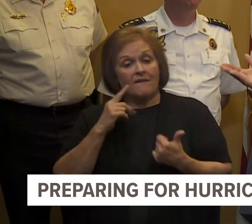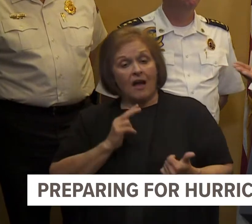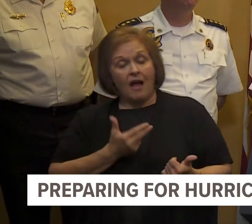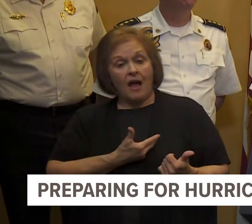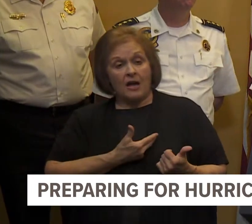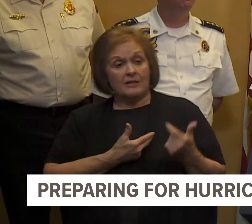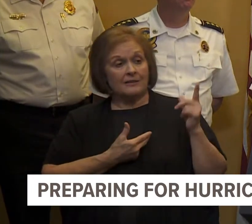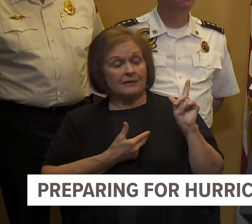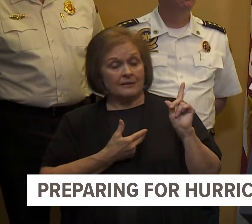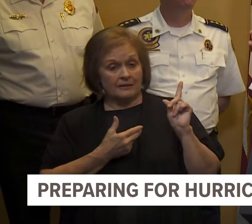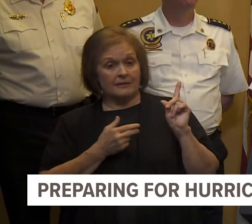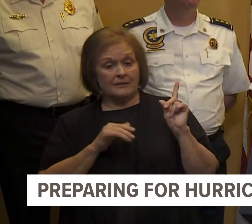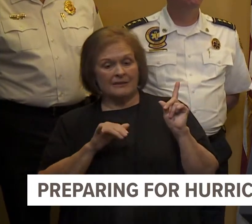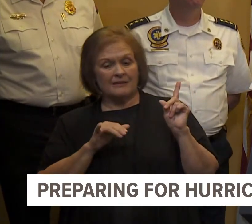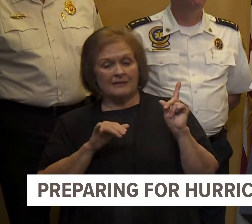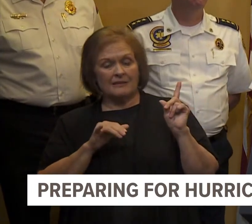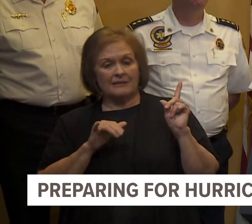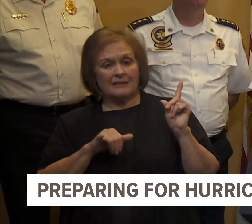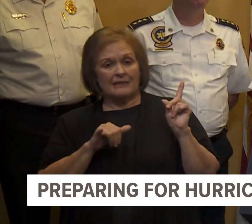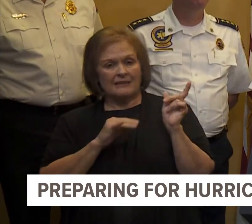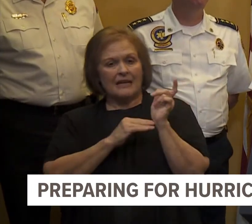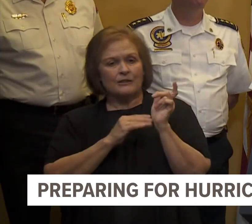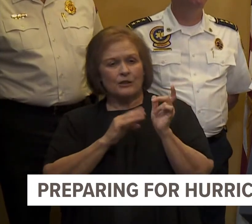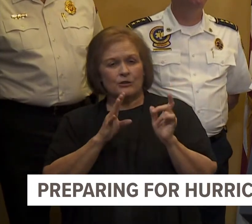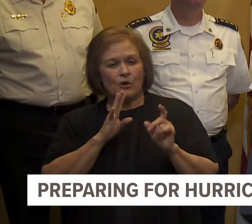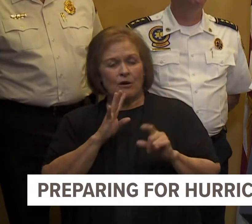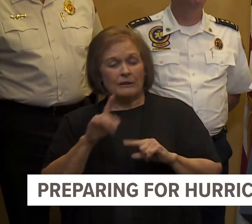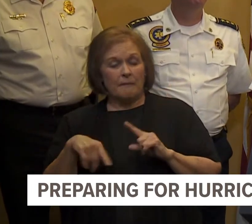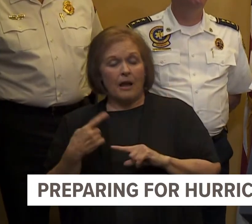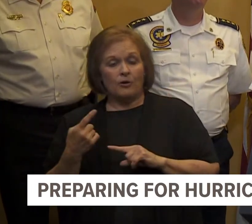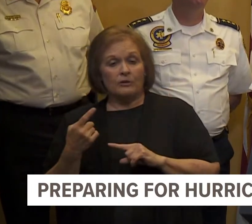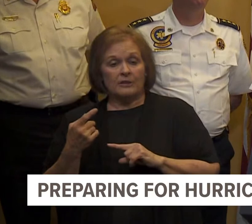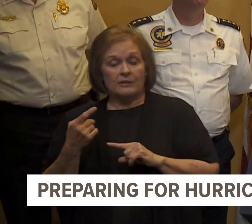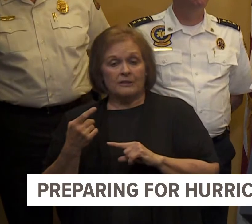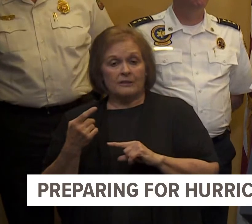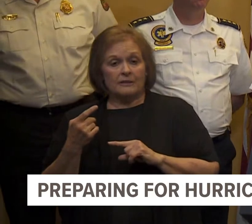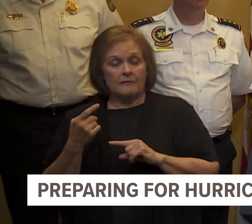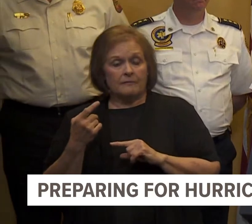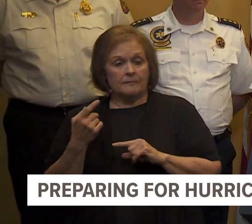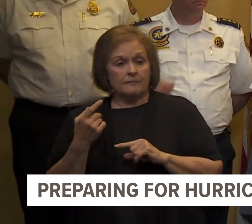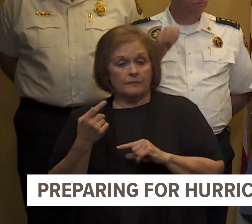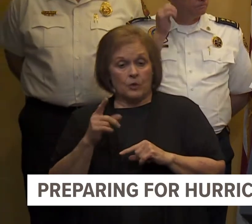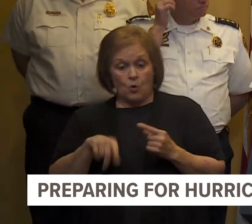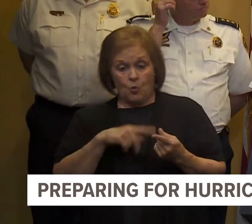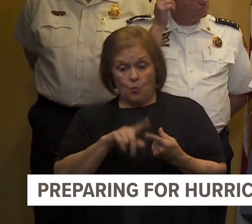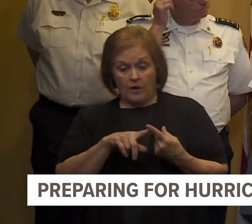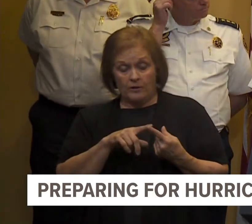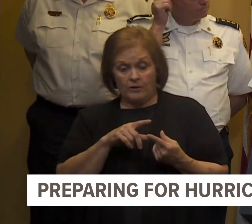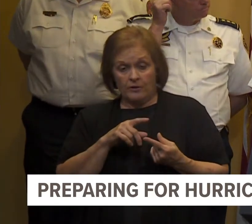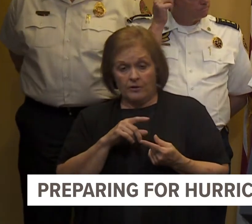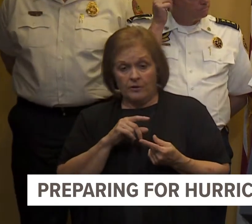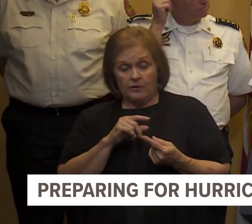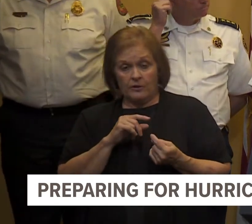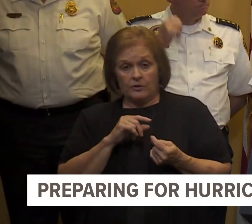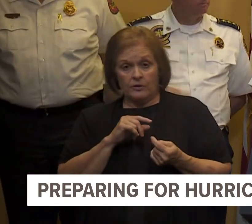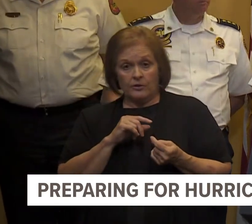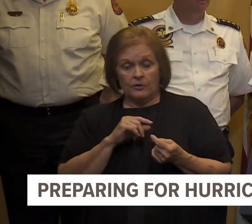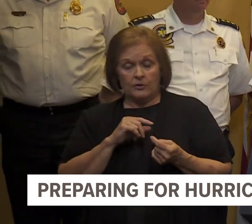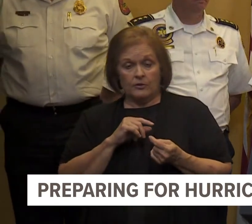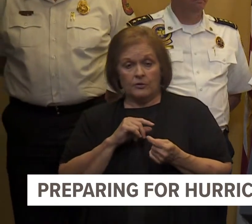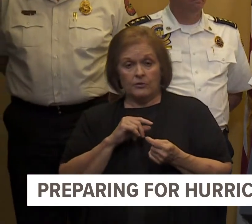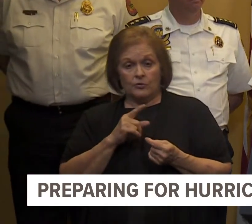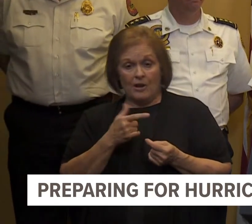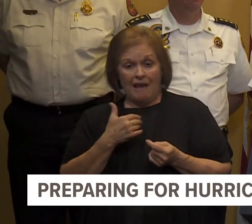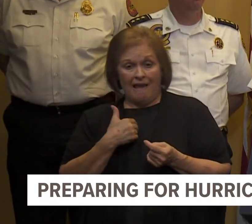as Jen talked about, and this is kind of wrapping all of this up, which is when you have